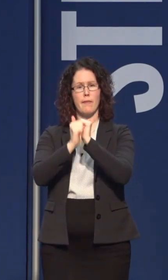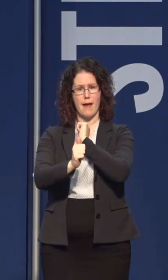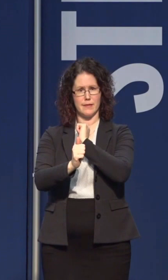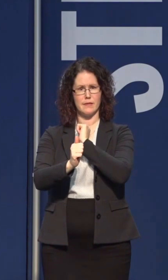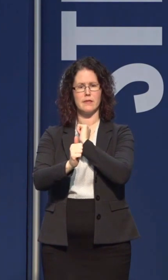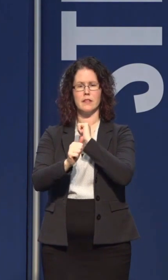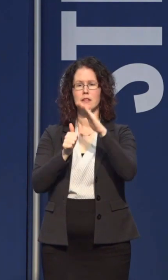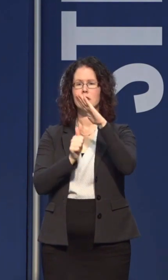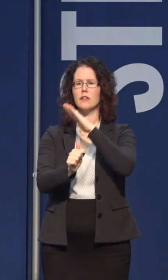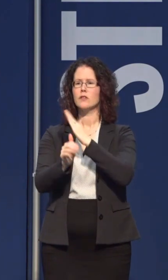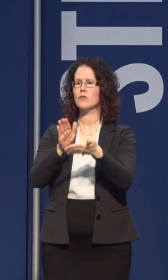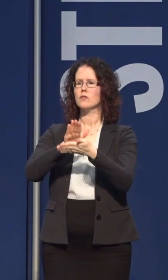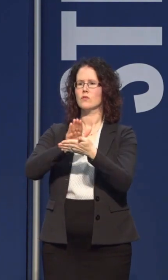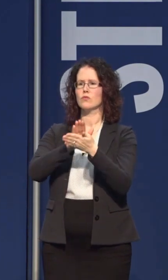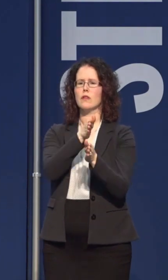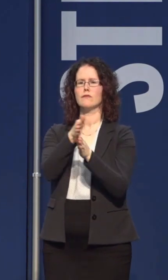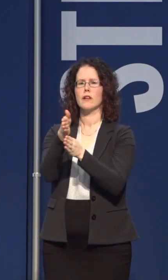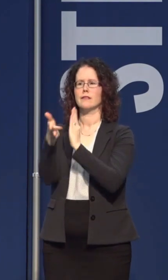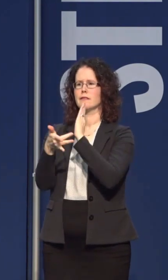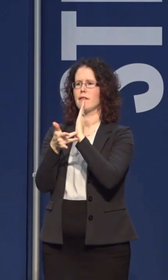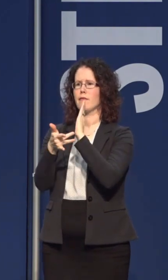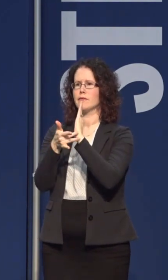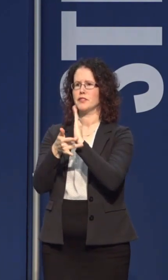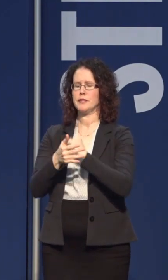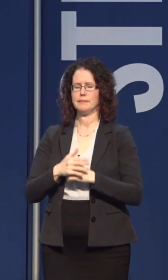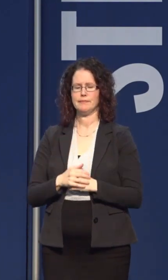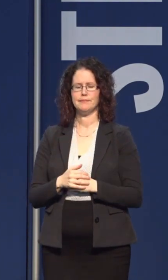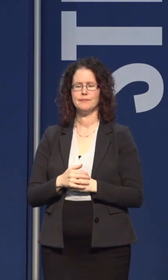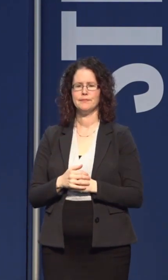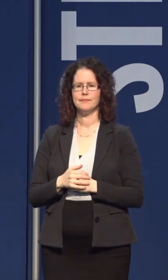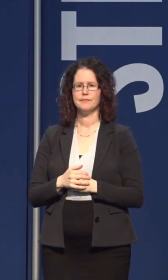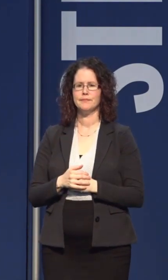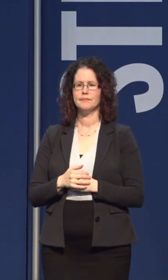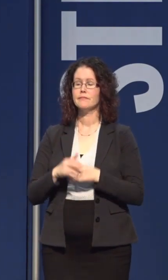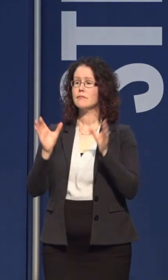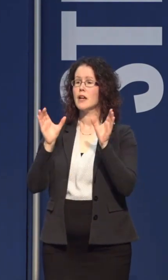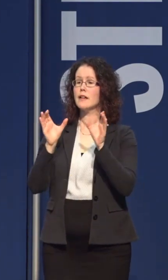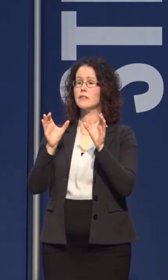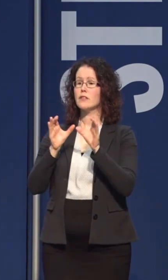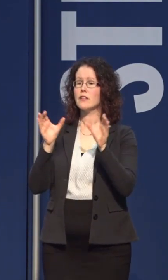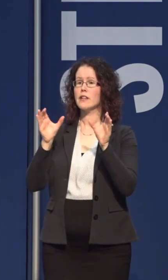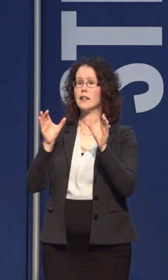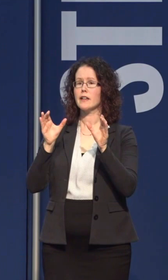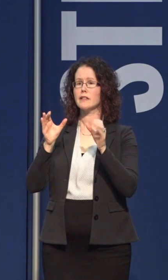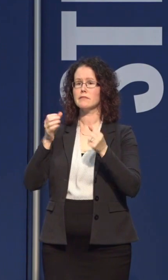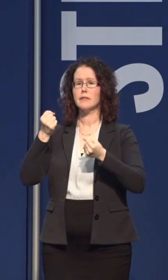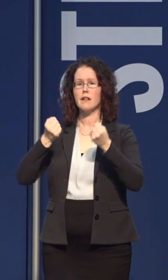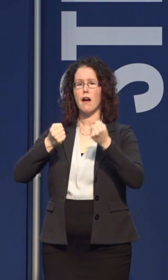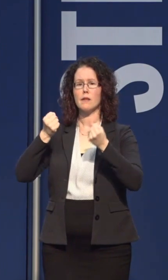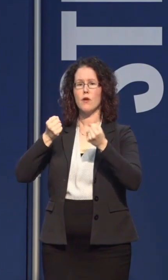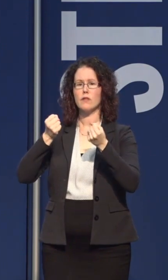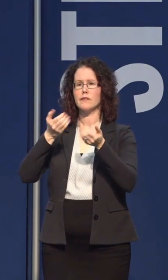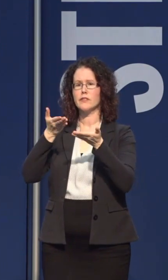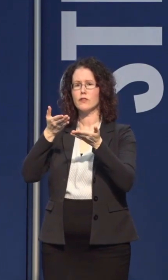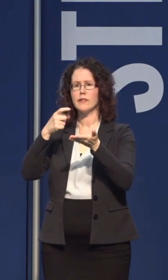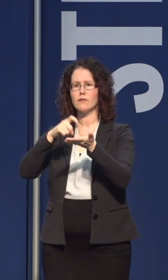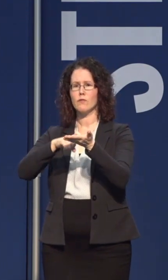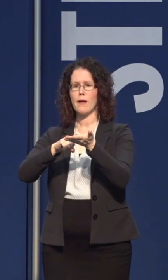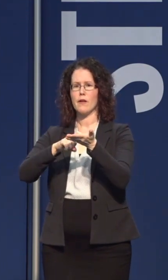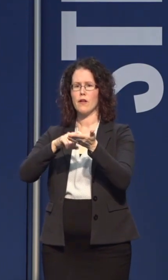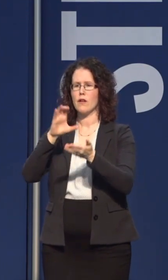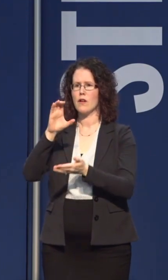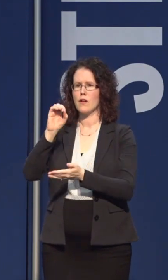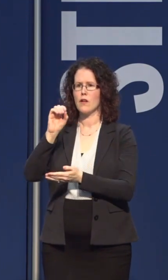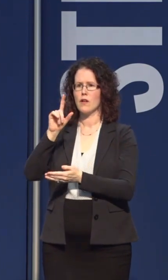in the School of Trades and Technology. The candidates for the Certificate in Automotive Service and Repair,